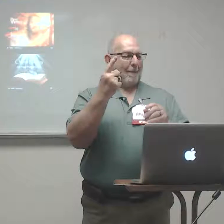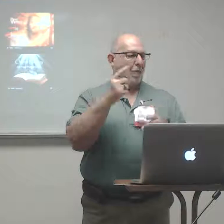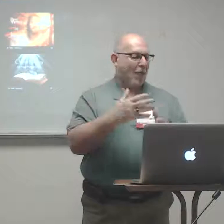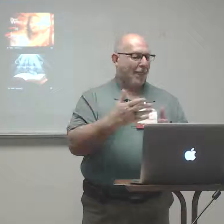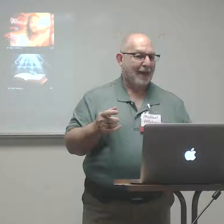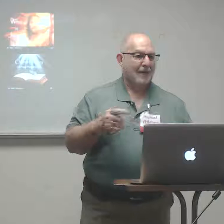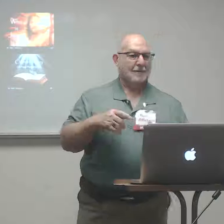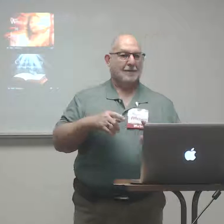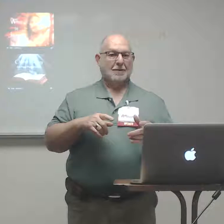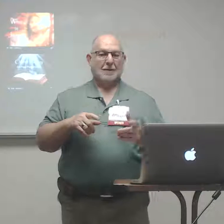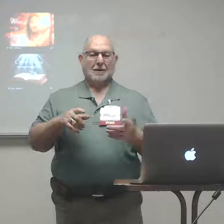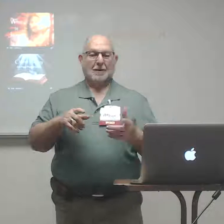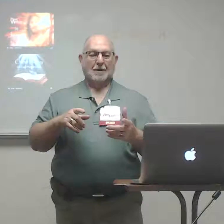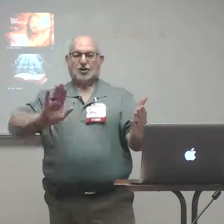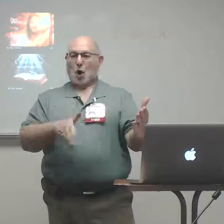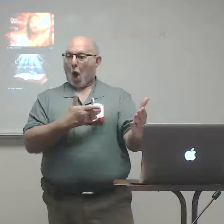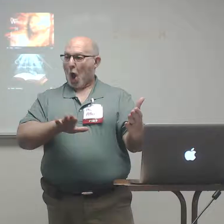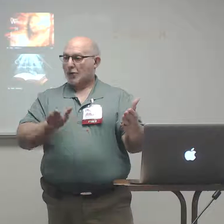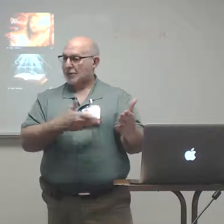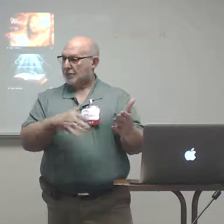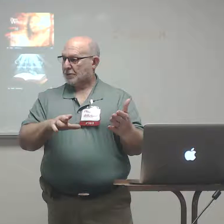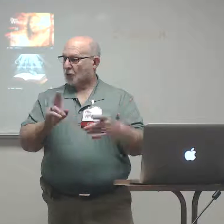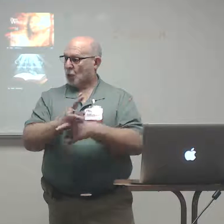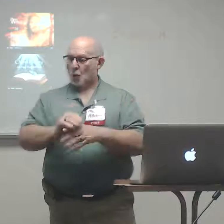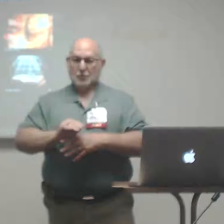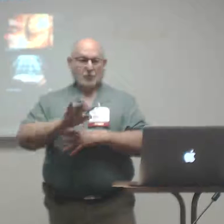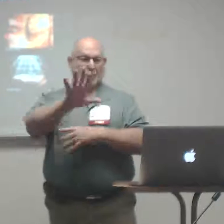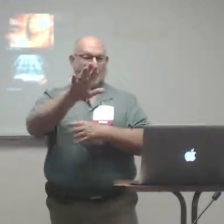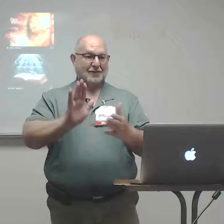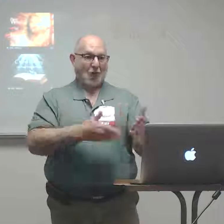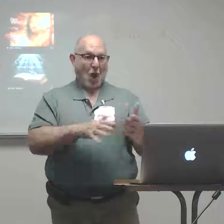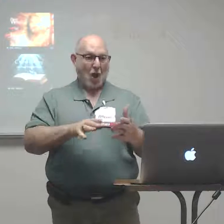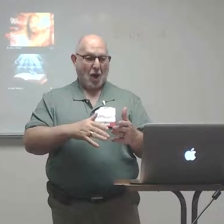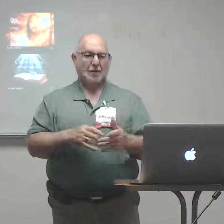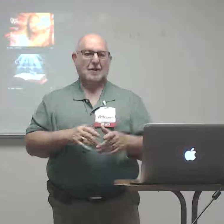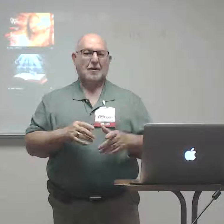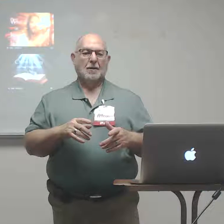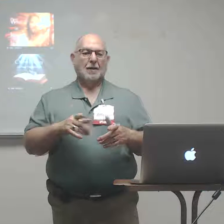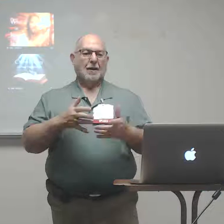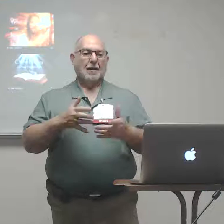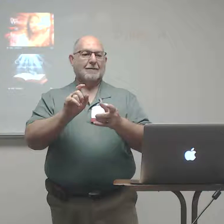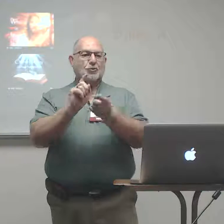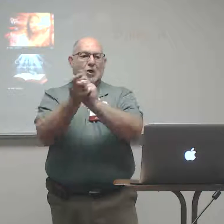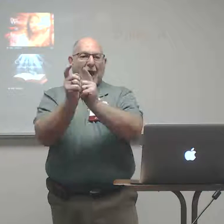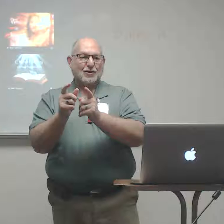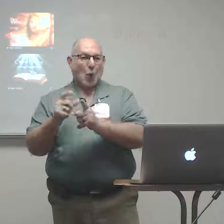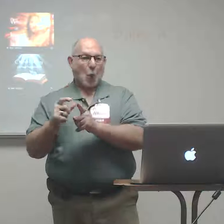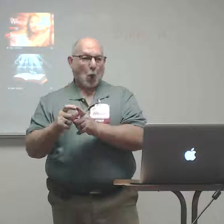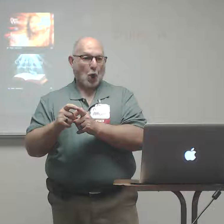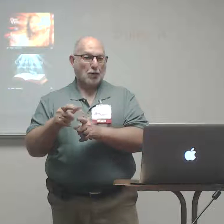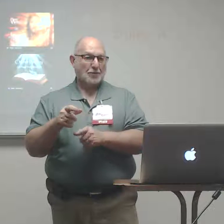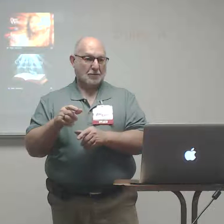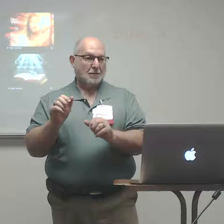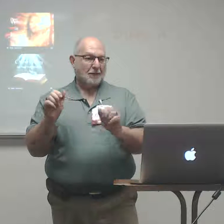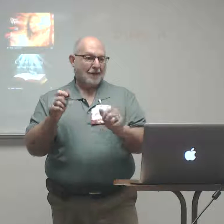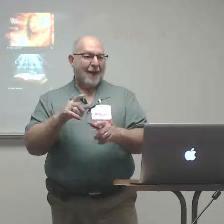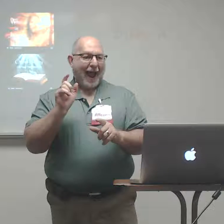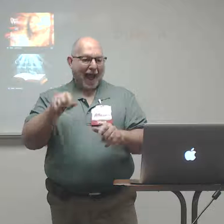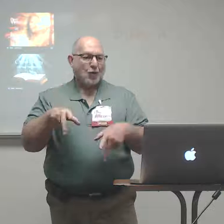that, you'll be all right. I forgot to add one thing when it comes to songs, using songs. Change the words. Have to